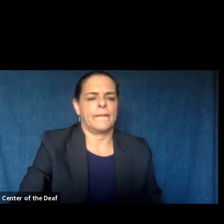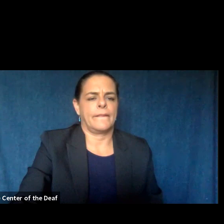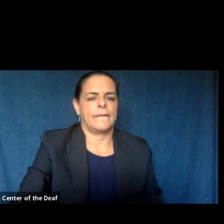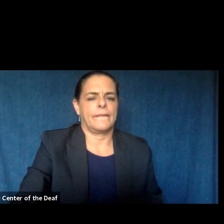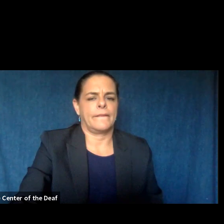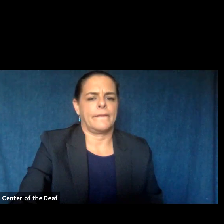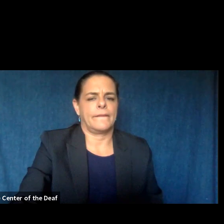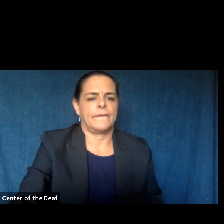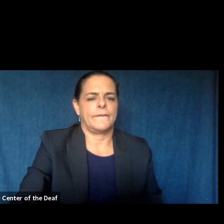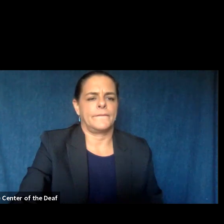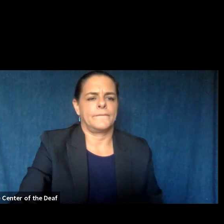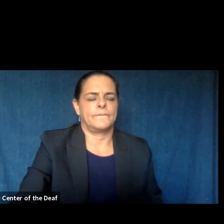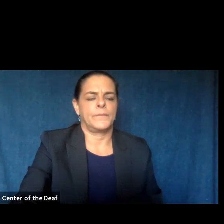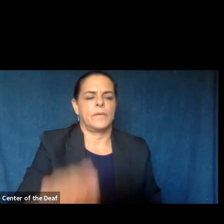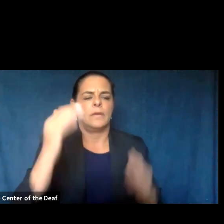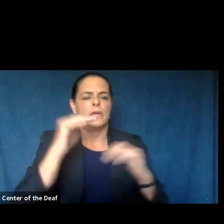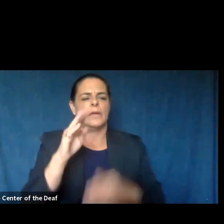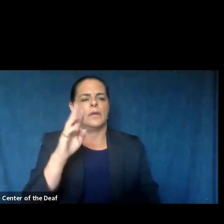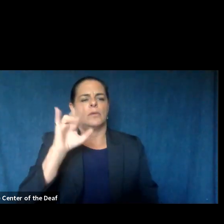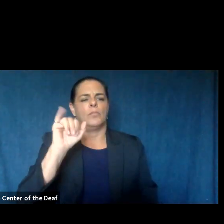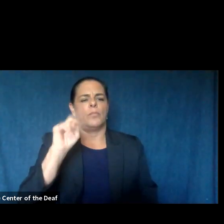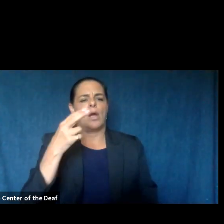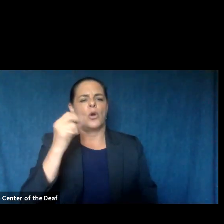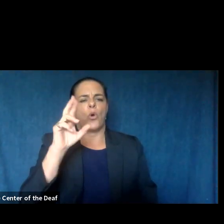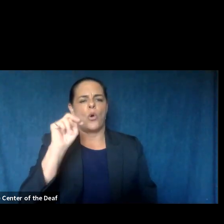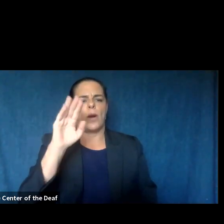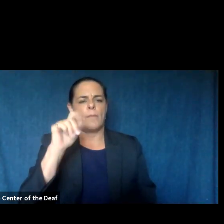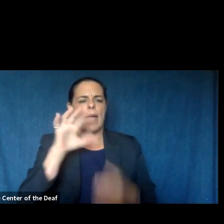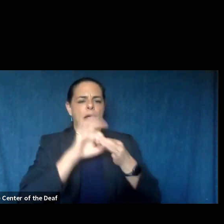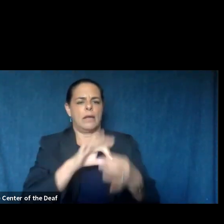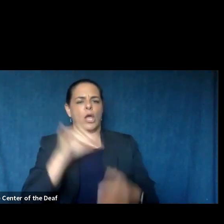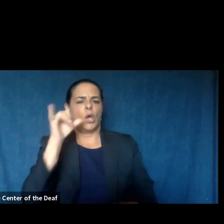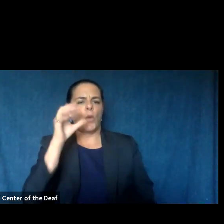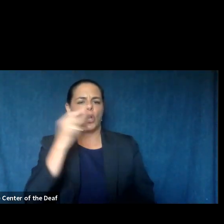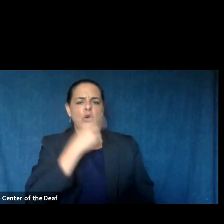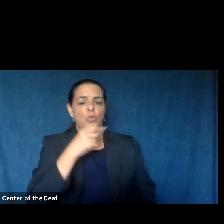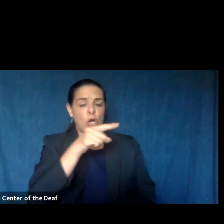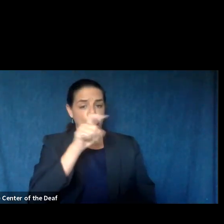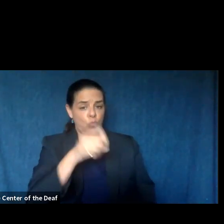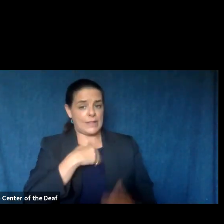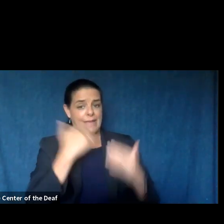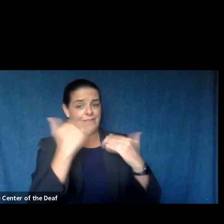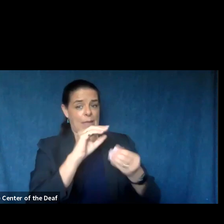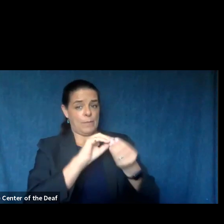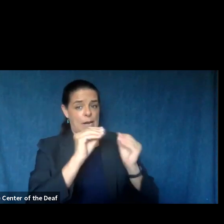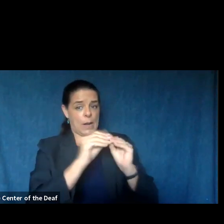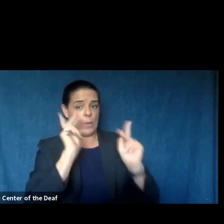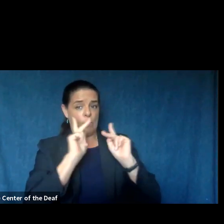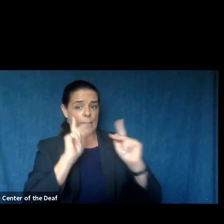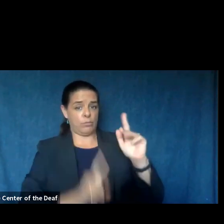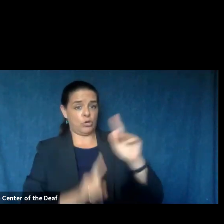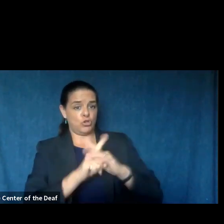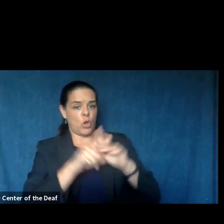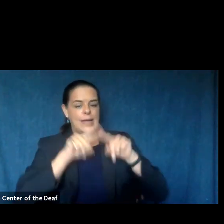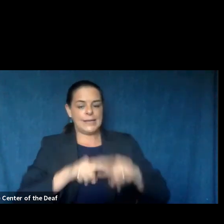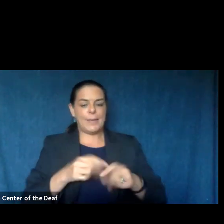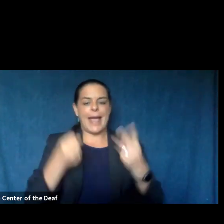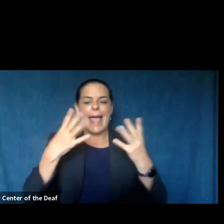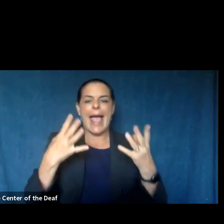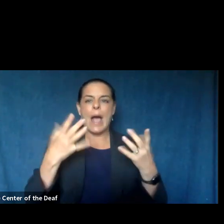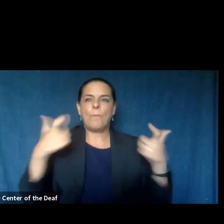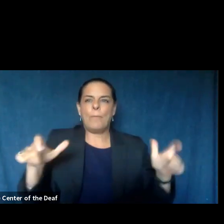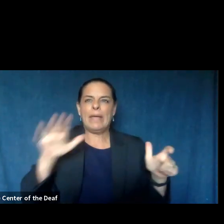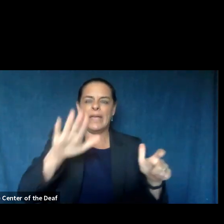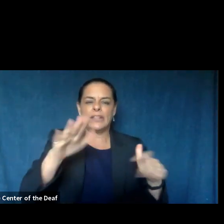from Brian Hornback, in regards to bars and restaurants, are they supposed to have a limited number of patrons based on the square footage of their